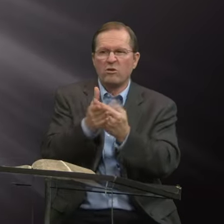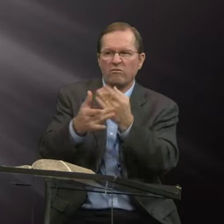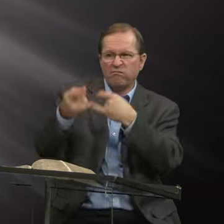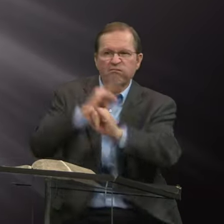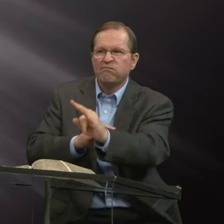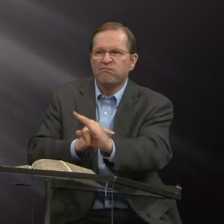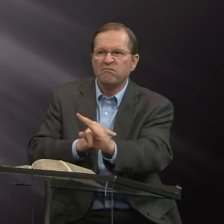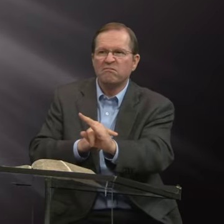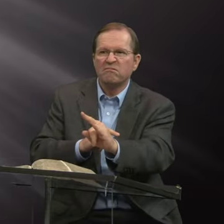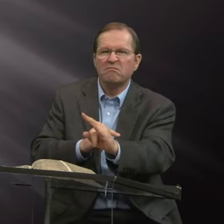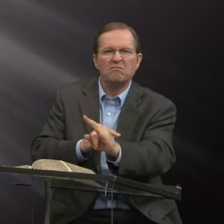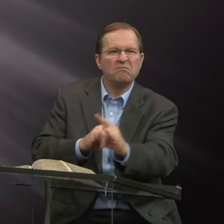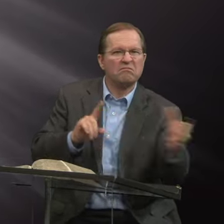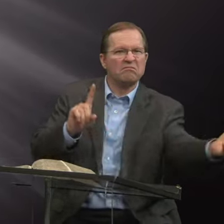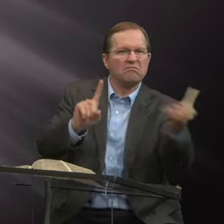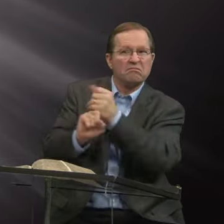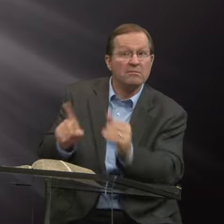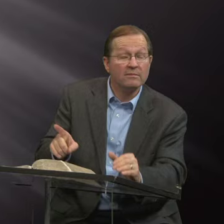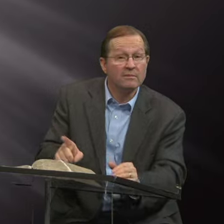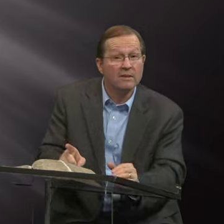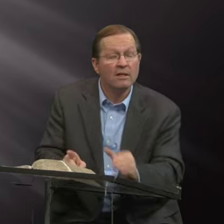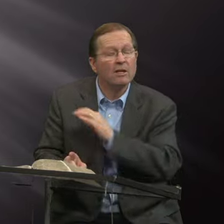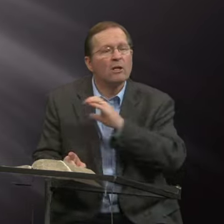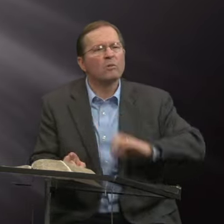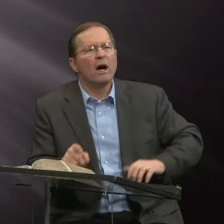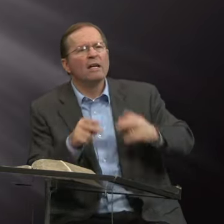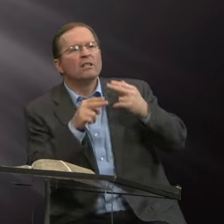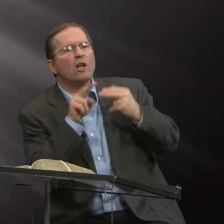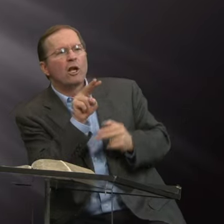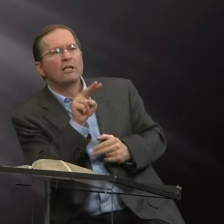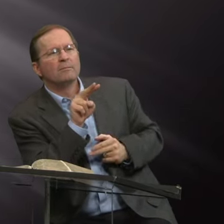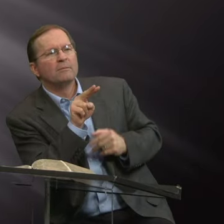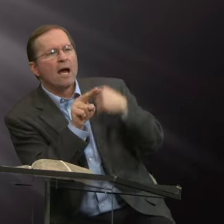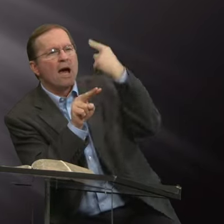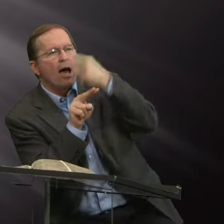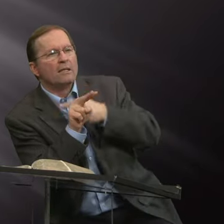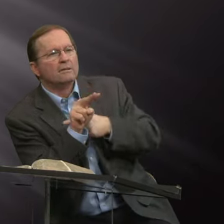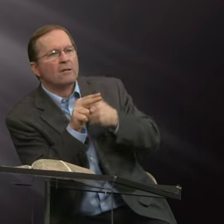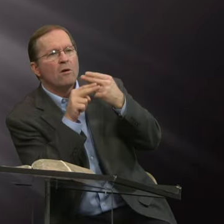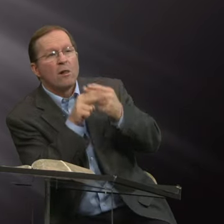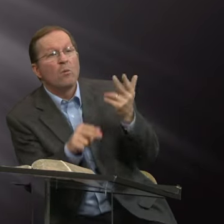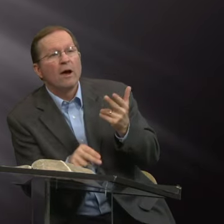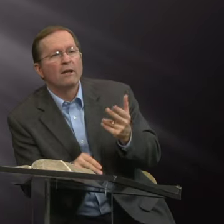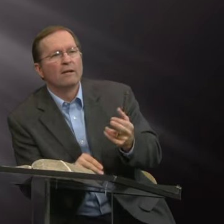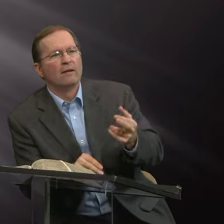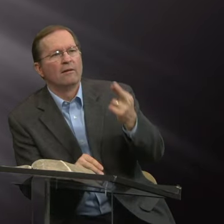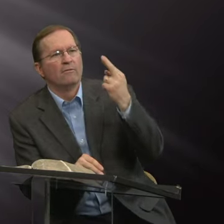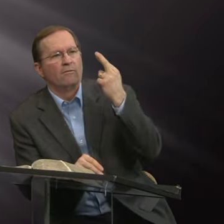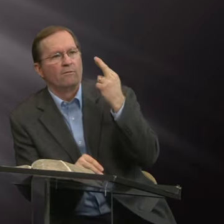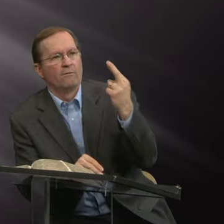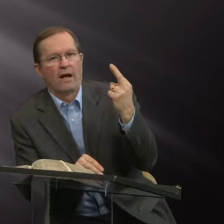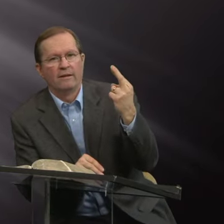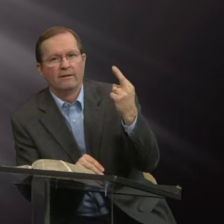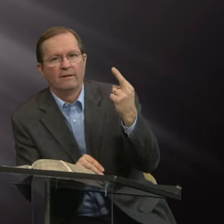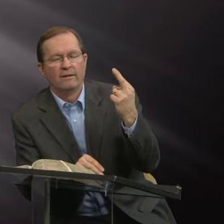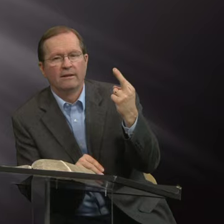And then Judas, one of his own disciples, betrayed him with a kiss. And as Jesus looked at him, Jesus called